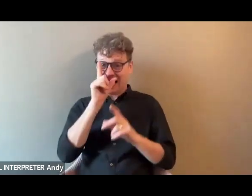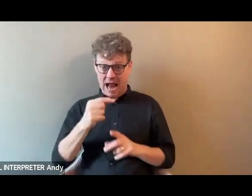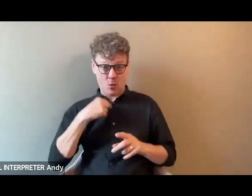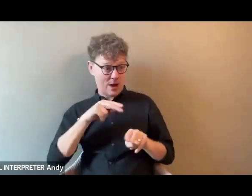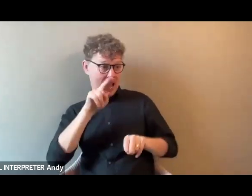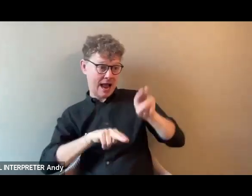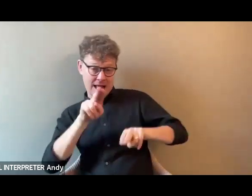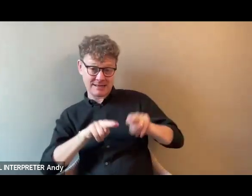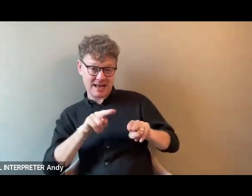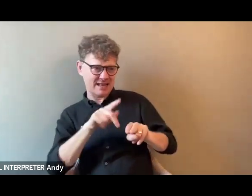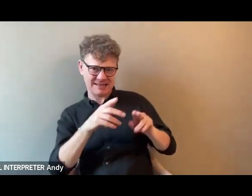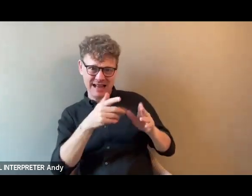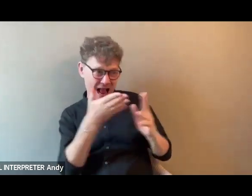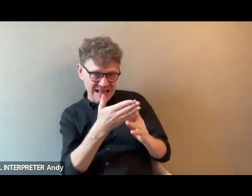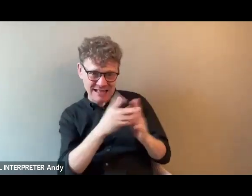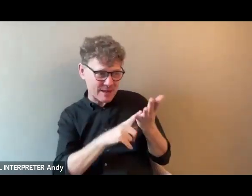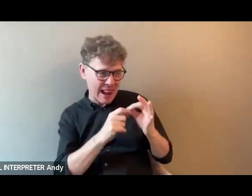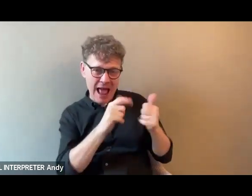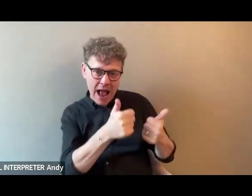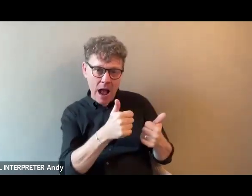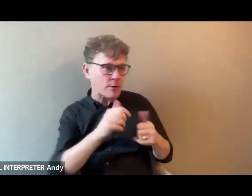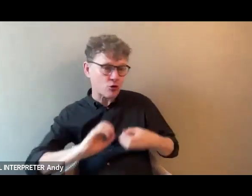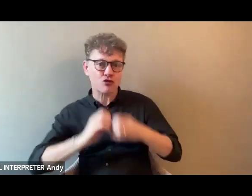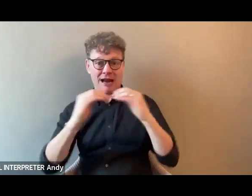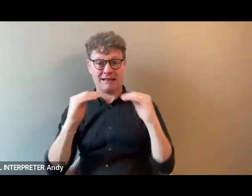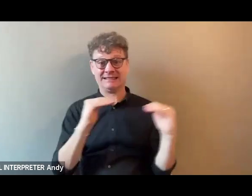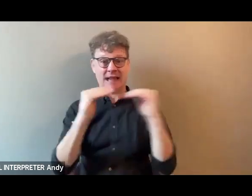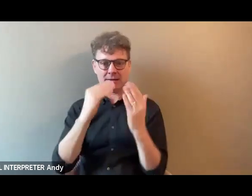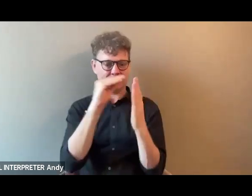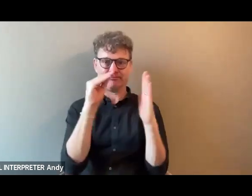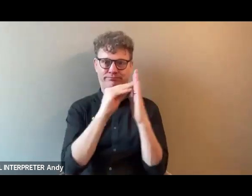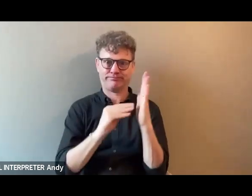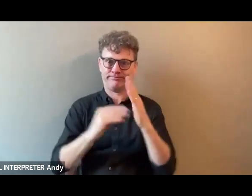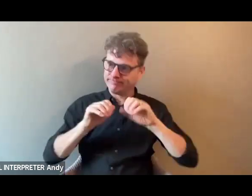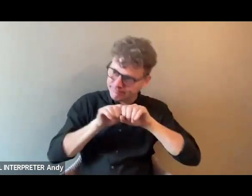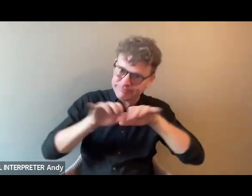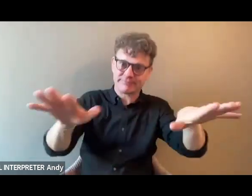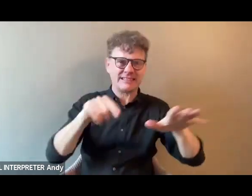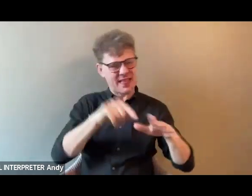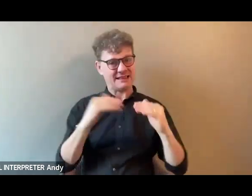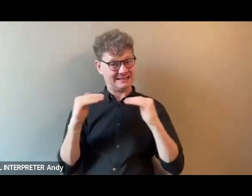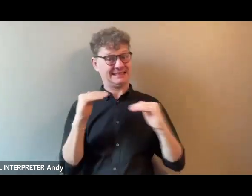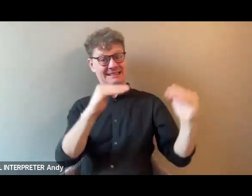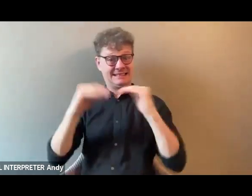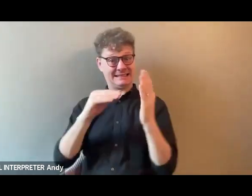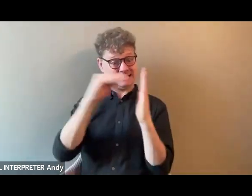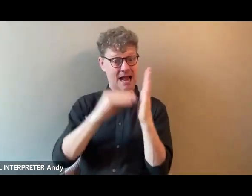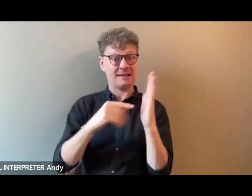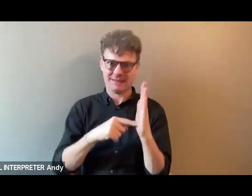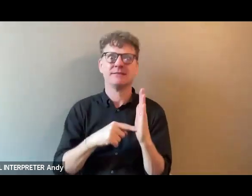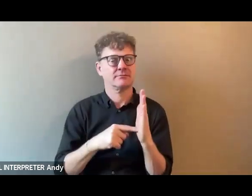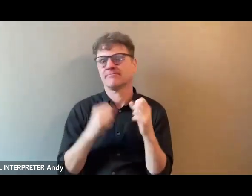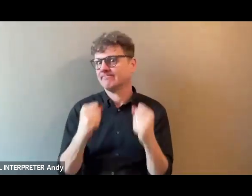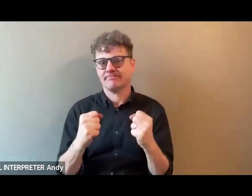how accessible they are? Can we make this standard across the sector? And that wish for standardization really is highlighted by the fact that we